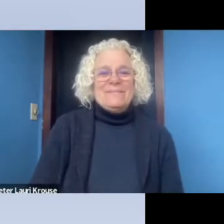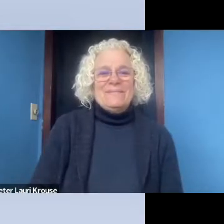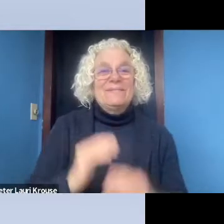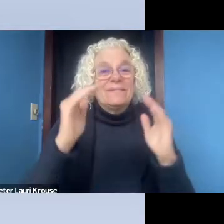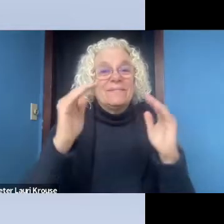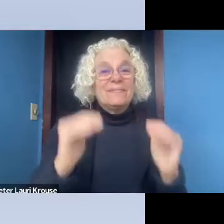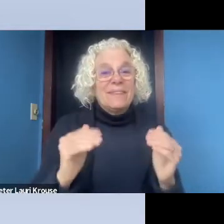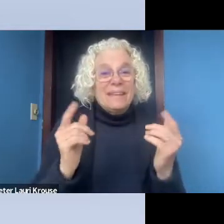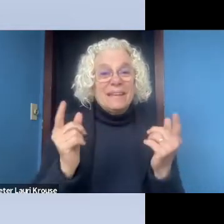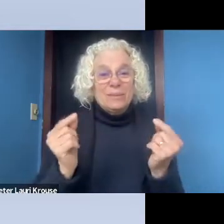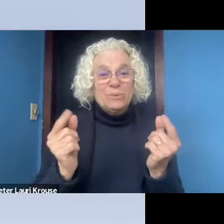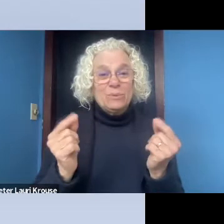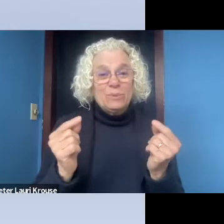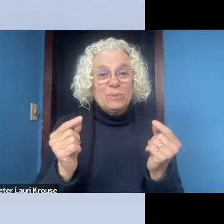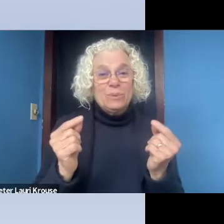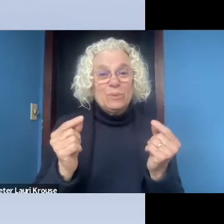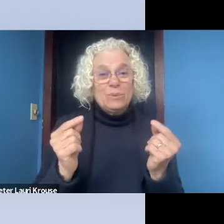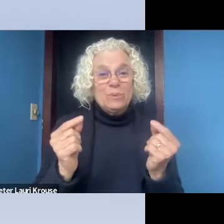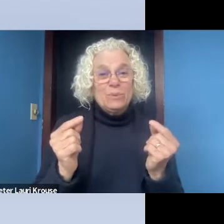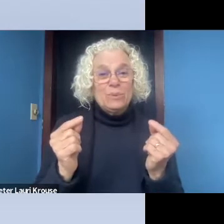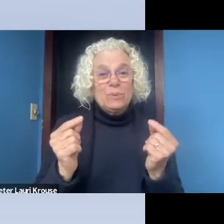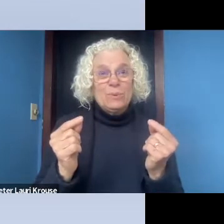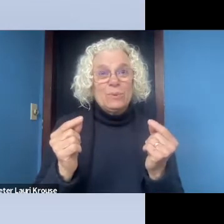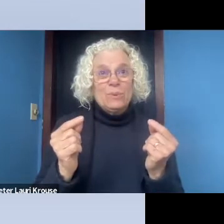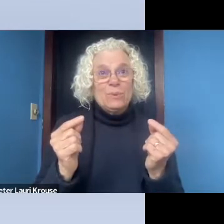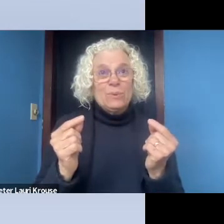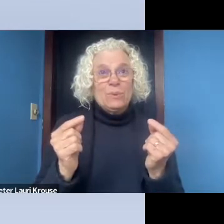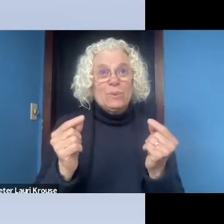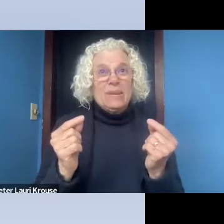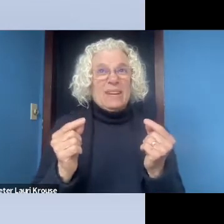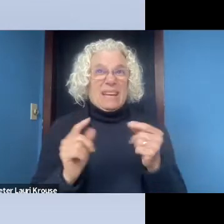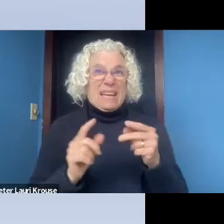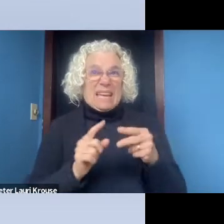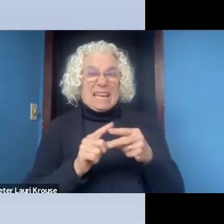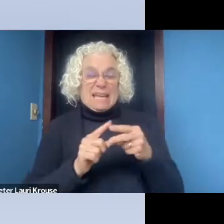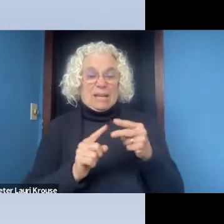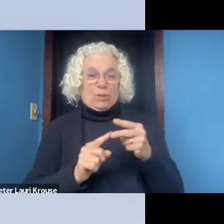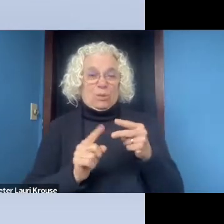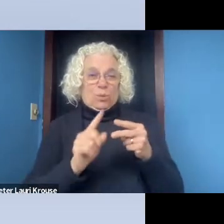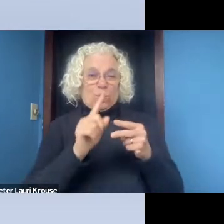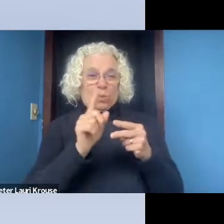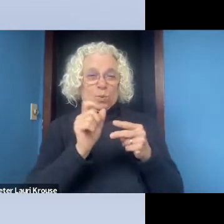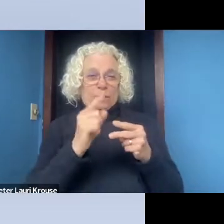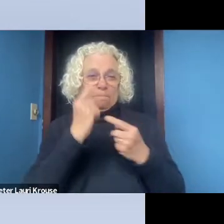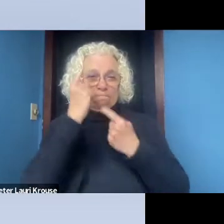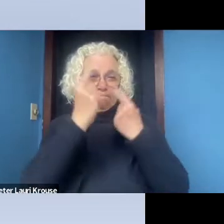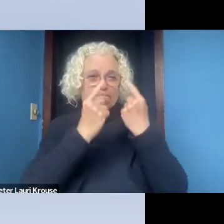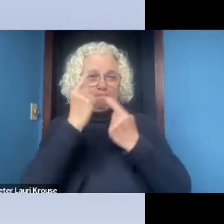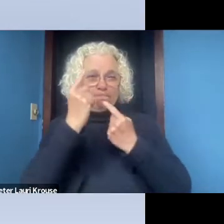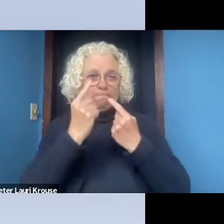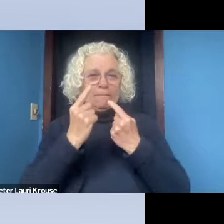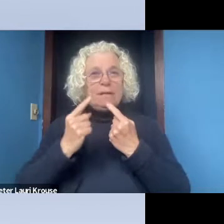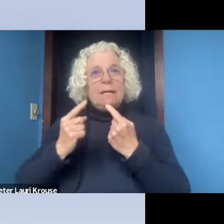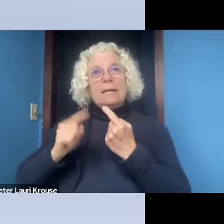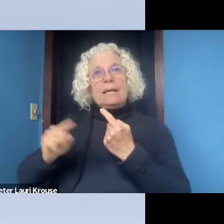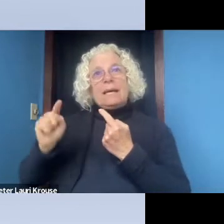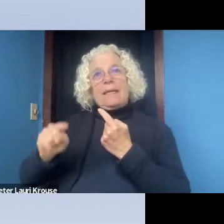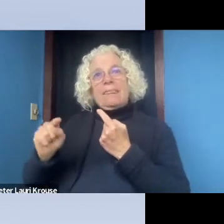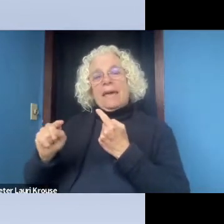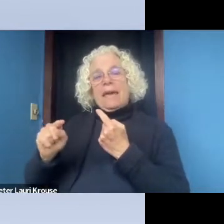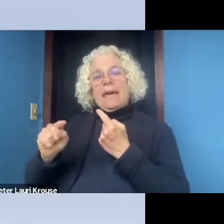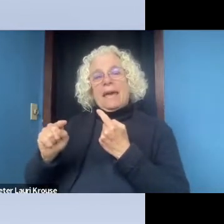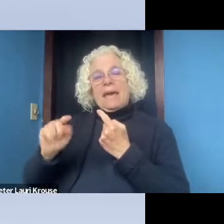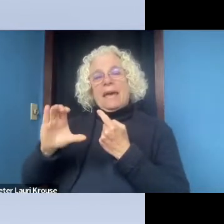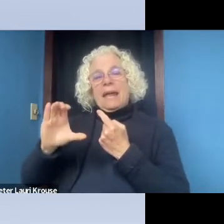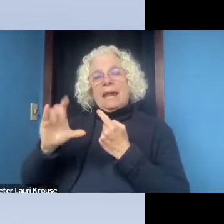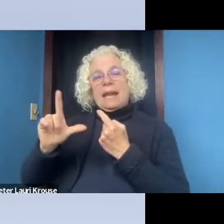my line of inquiries were, how can we incorporate climate justice into our teaching artist activities,